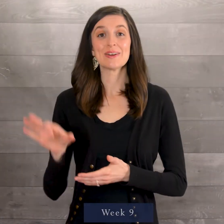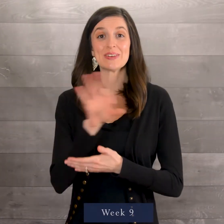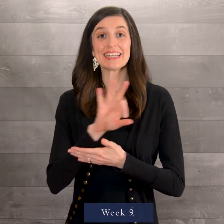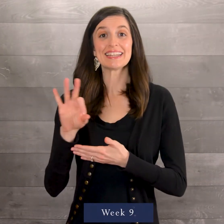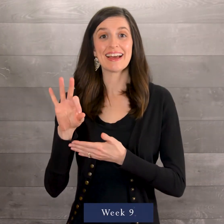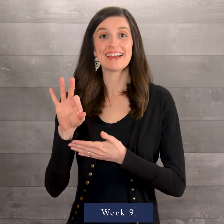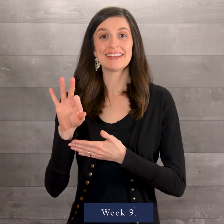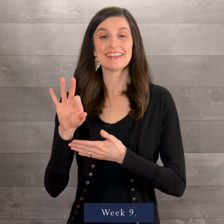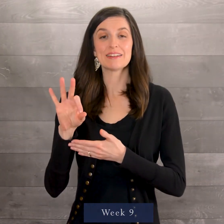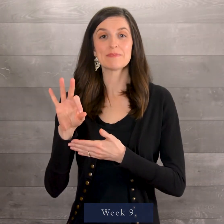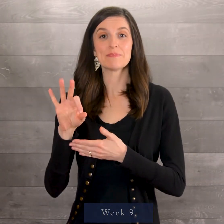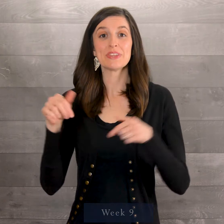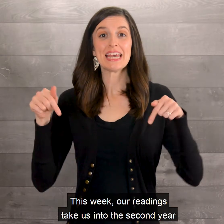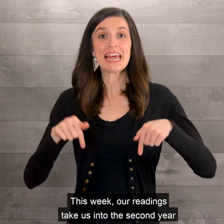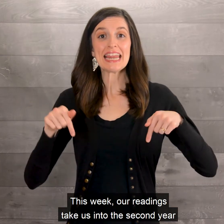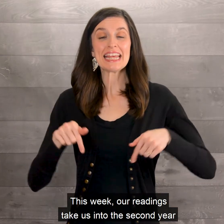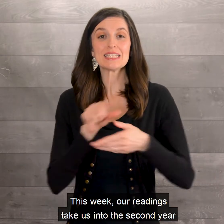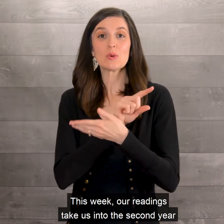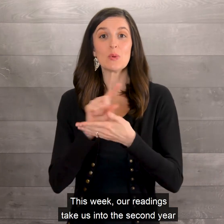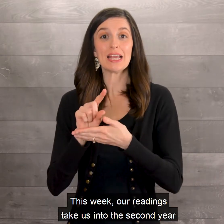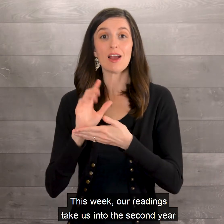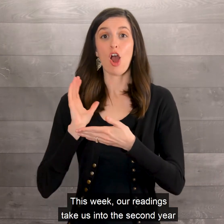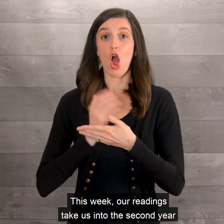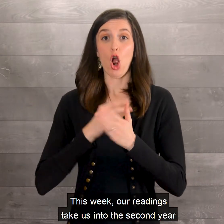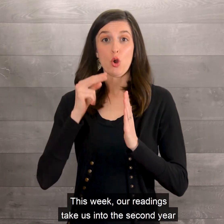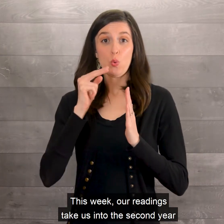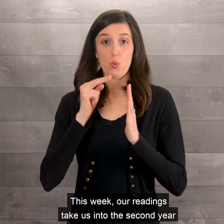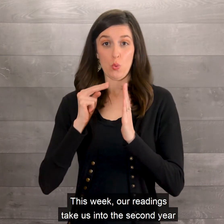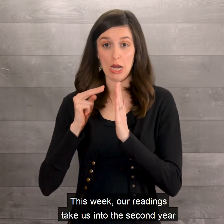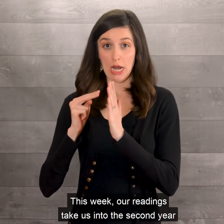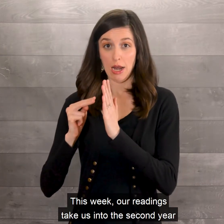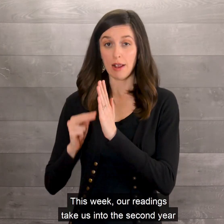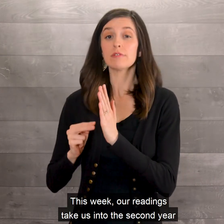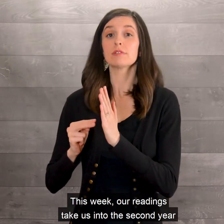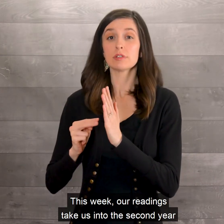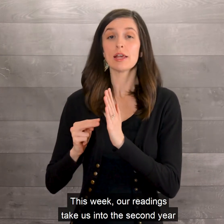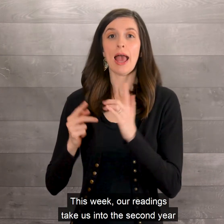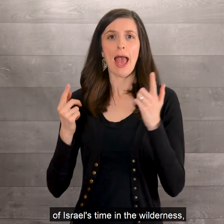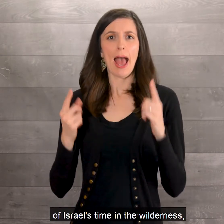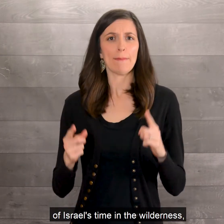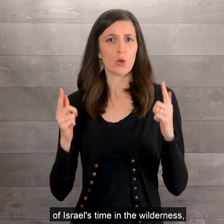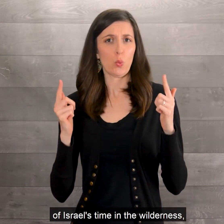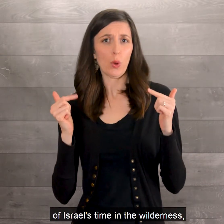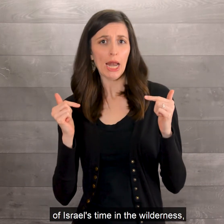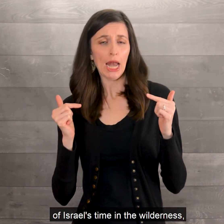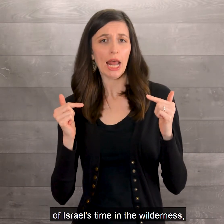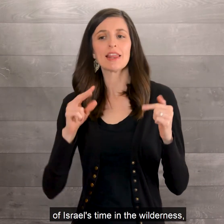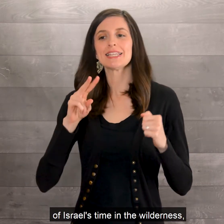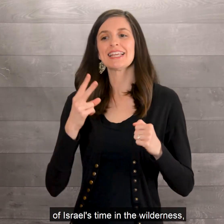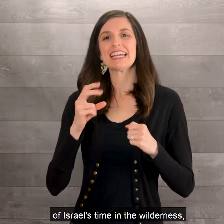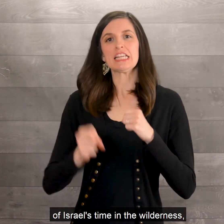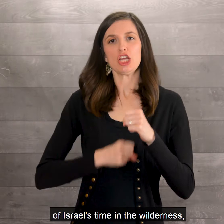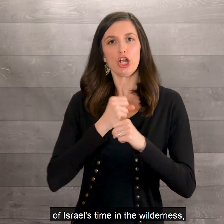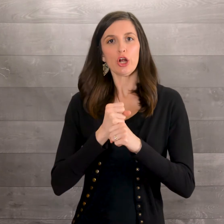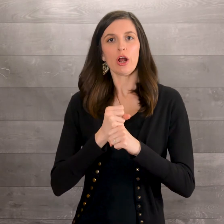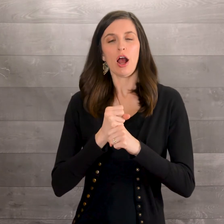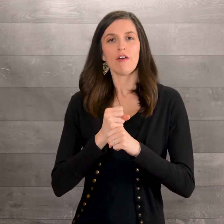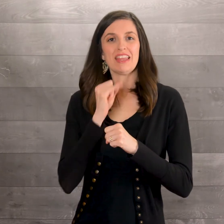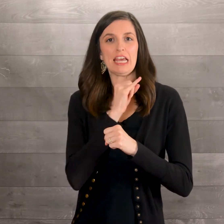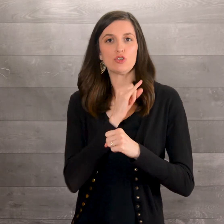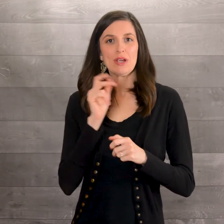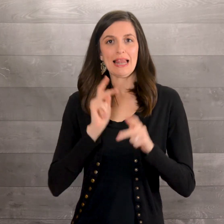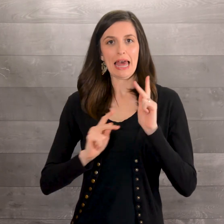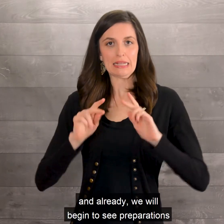Week 9. This week, our readings take us into the second year of Israel's time in the wilderness.